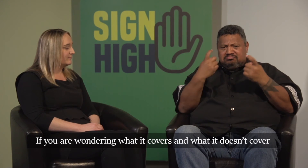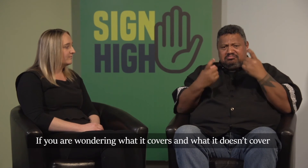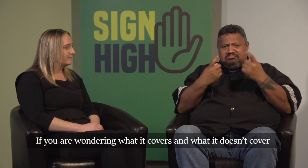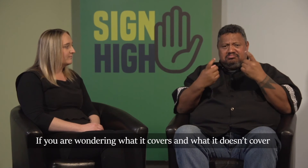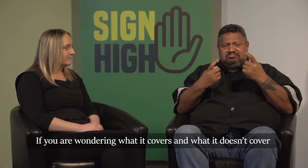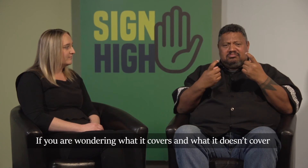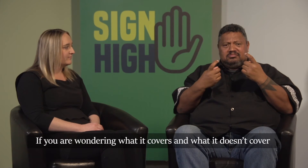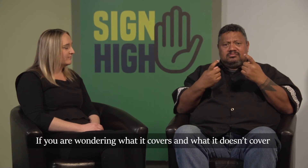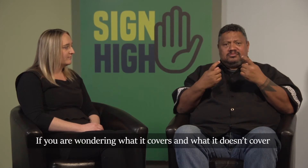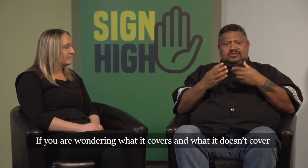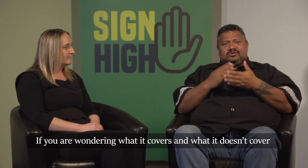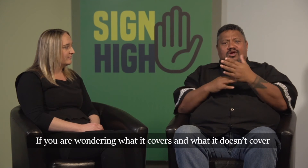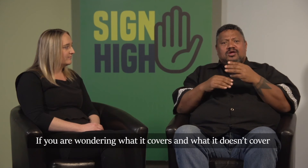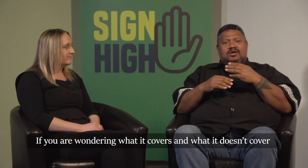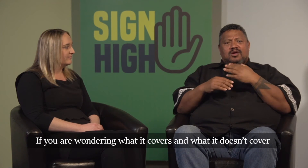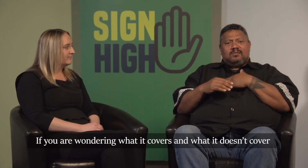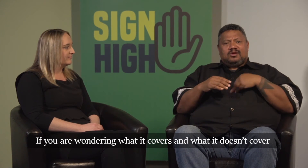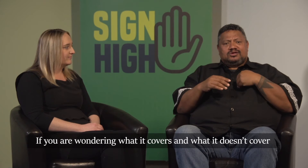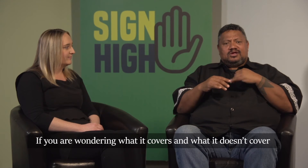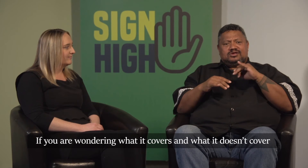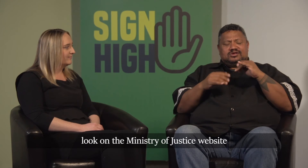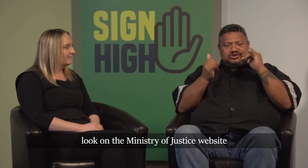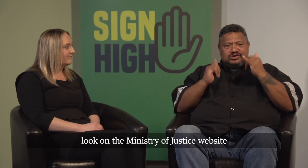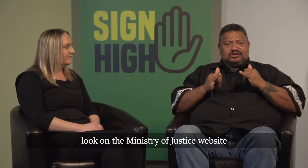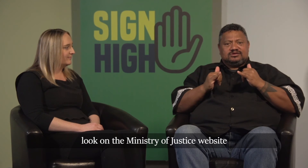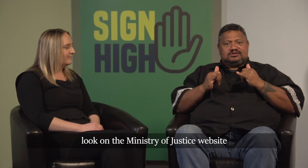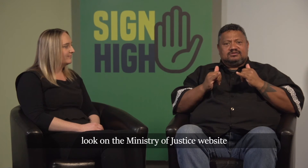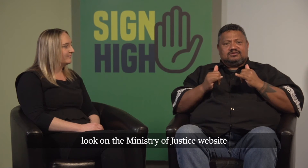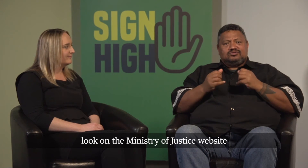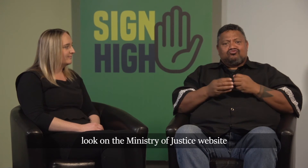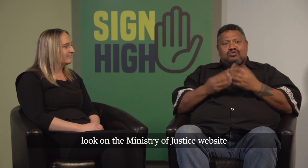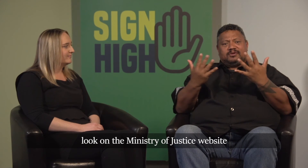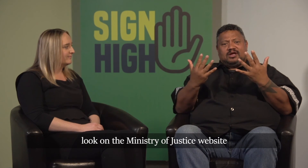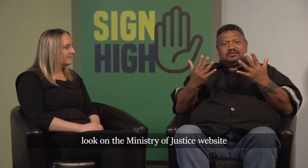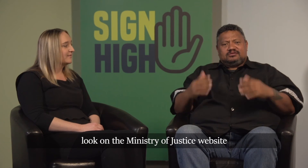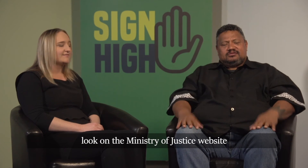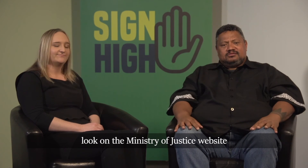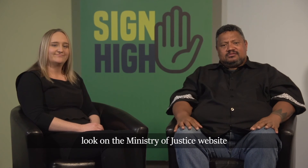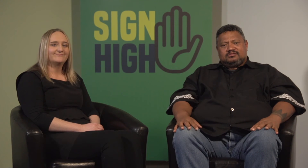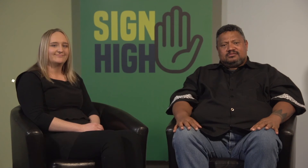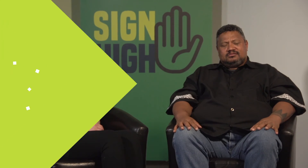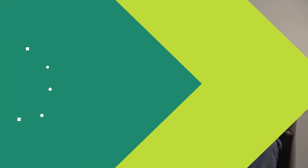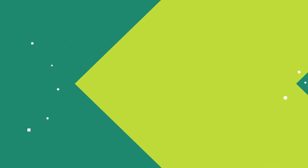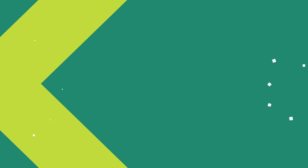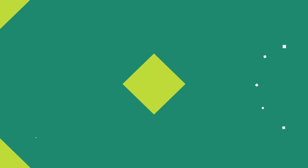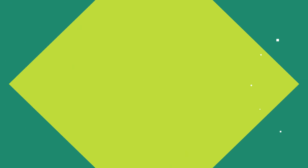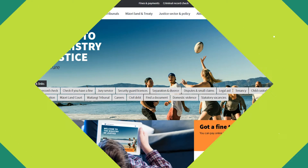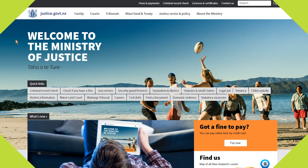what it covers and what it doesn't cover, look on the Ministry of Justice website.